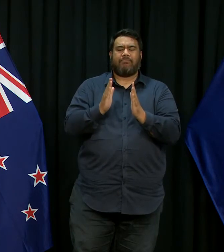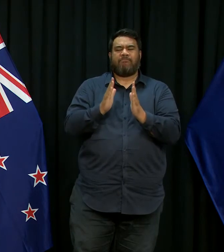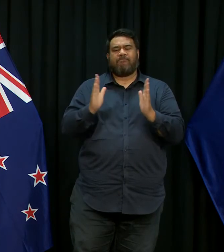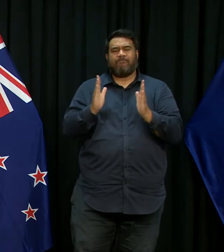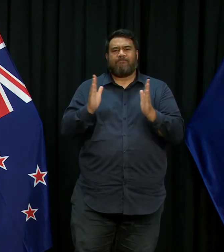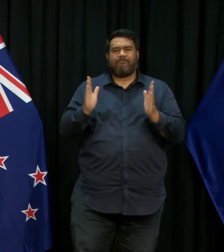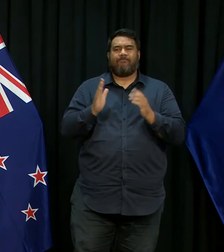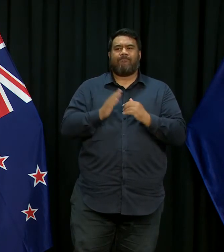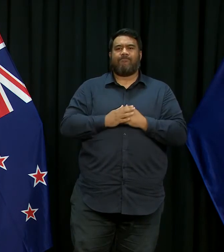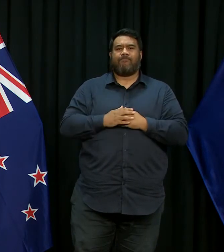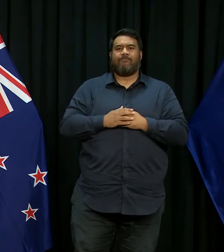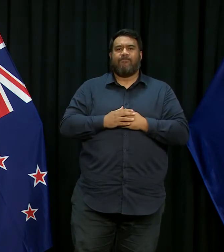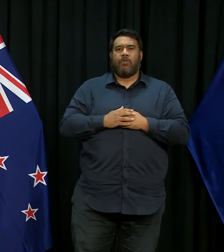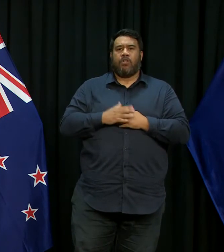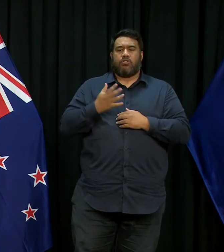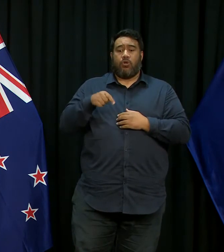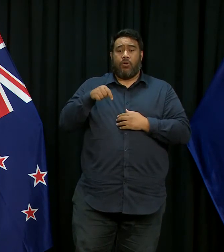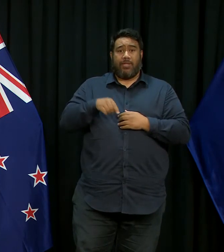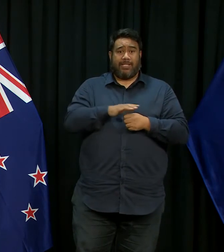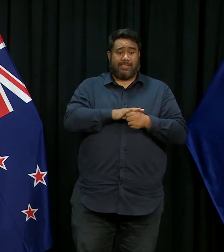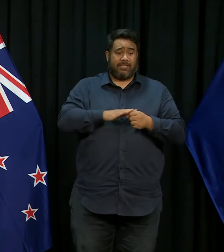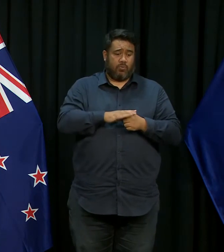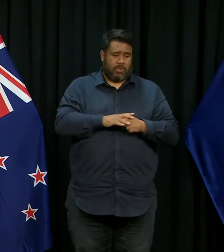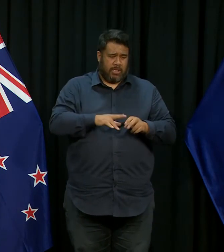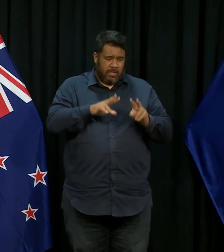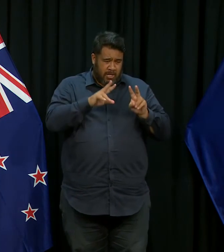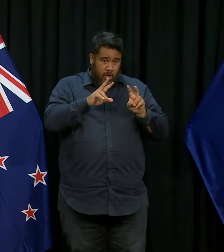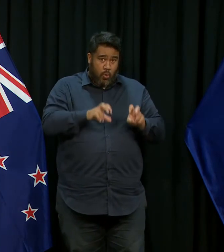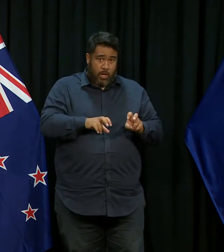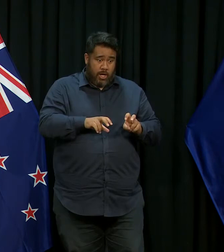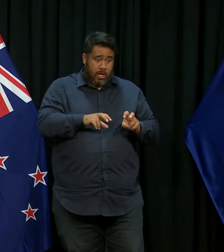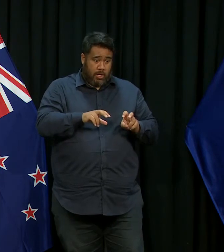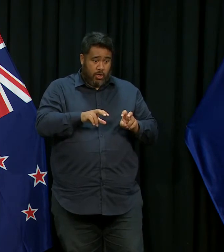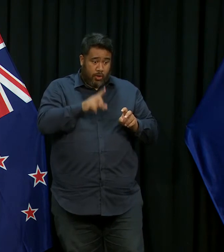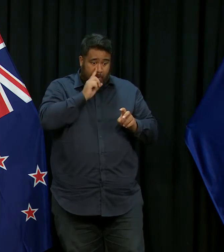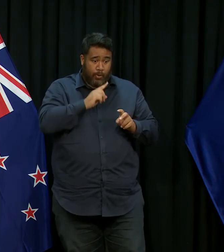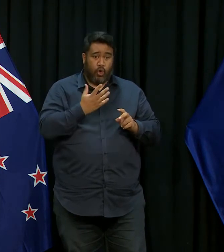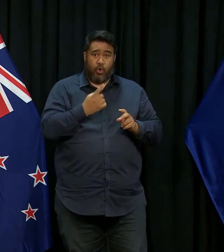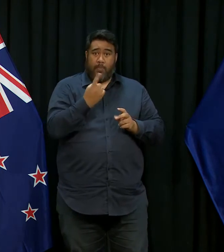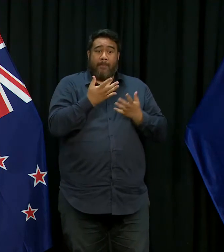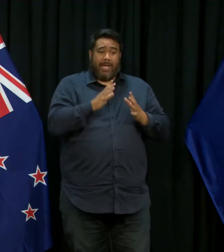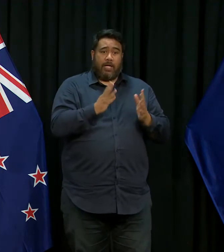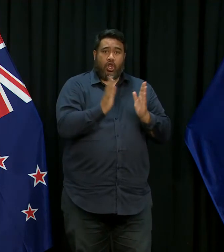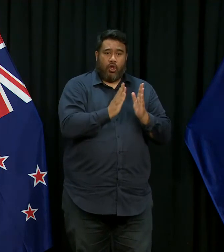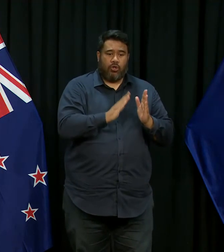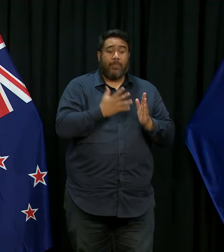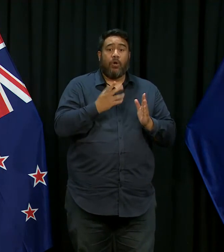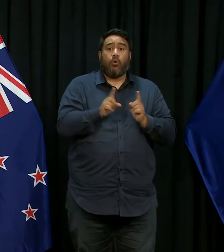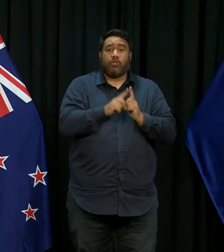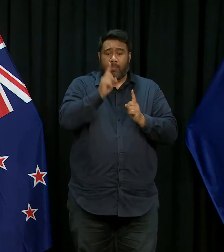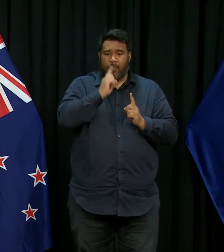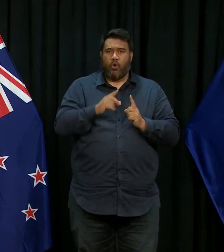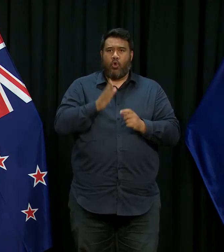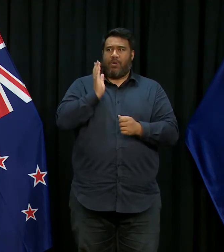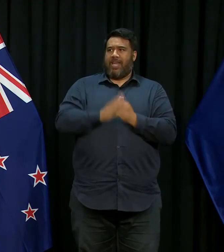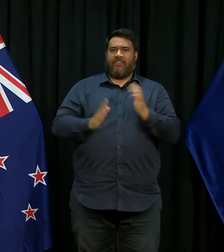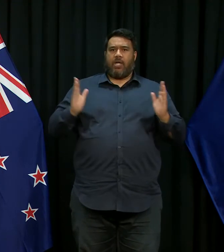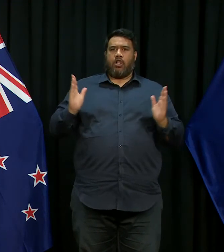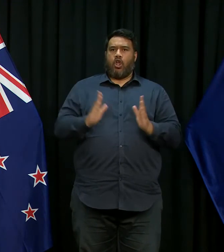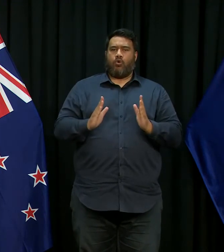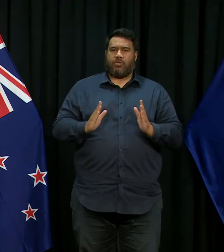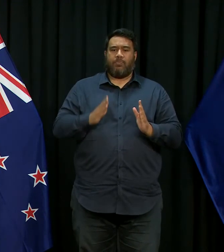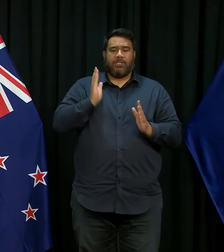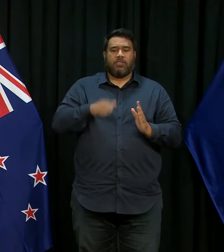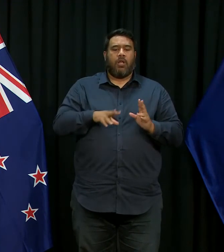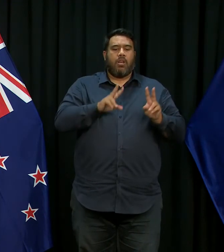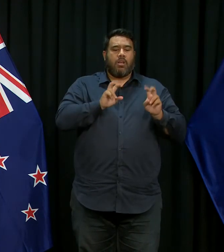we're now looking at even those less likely, lower risk scenarios of someone who's not even near someone at high risk,